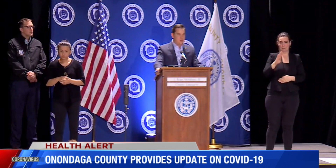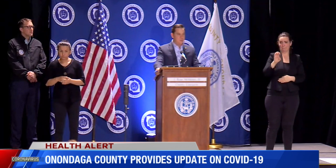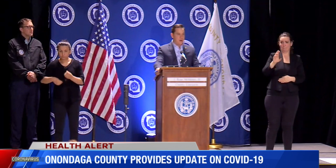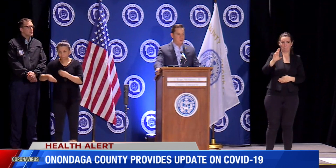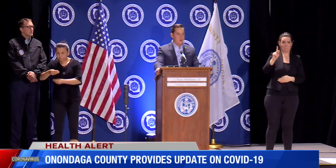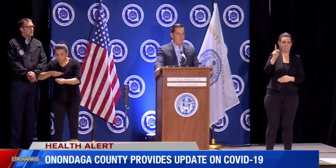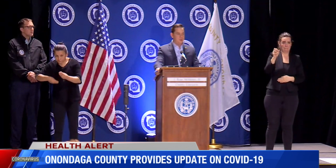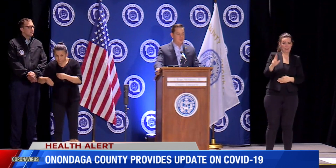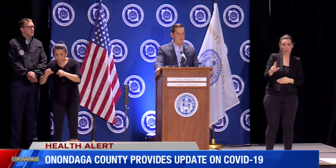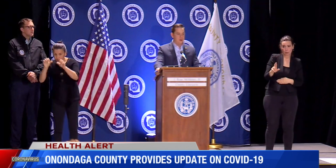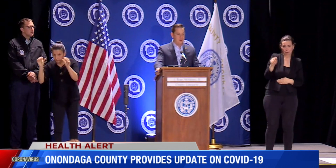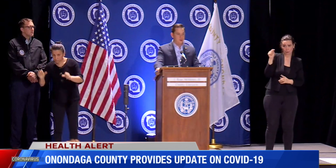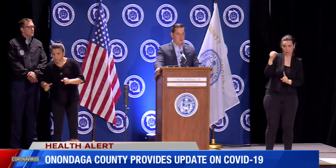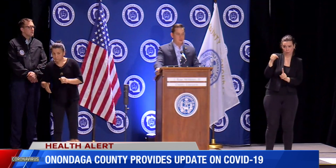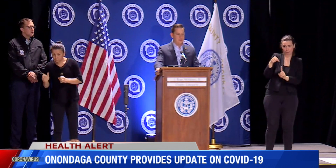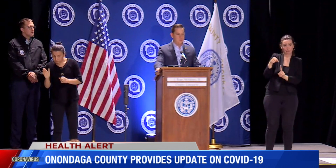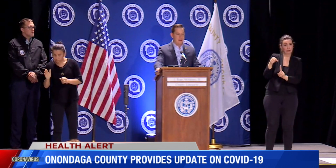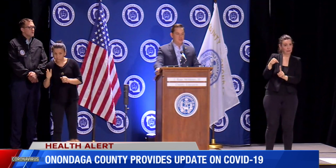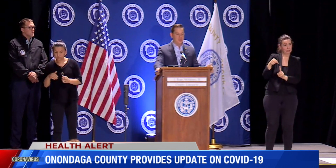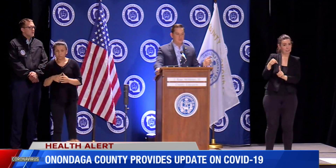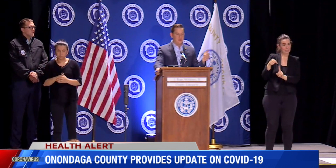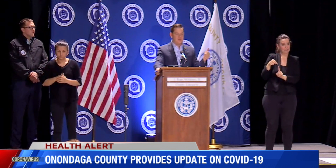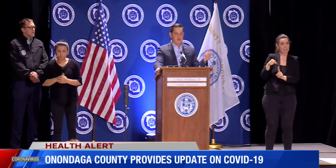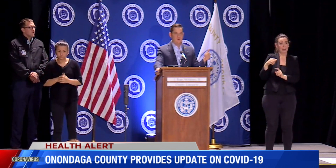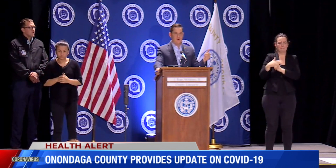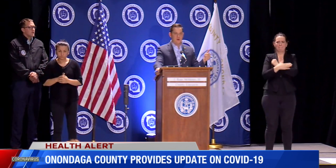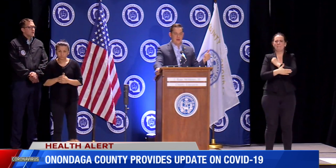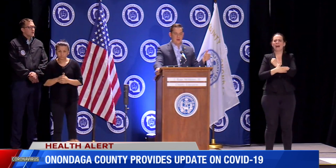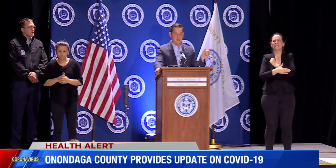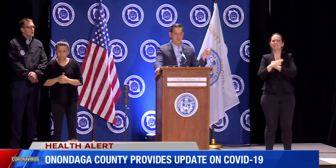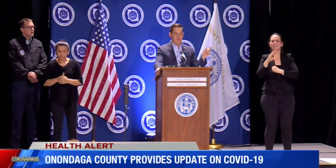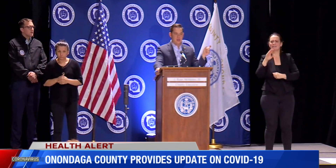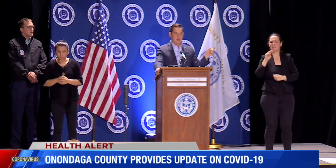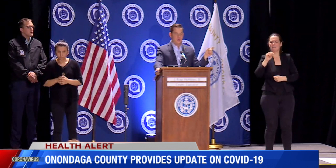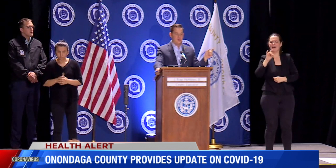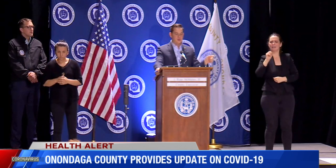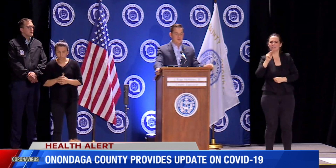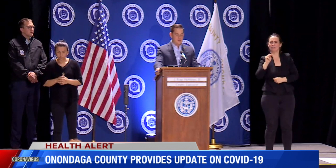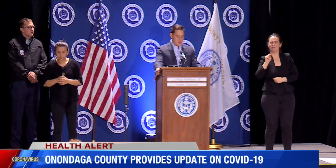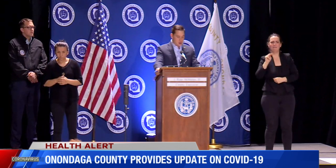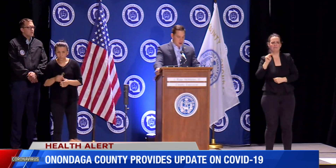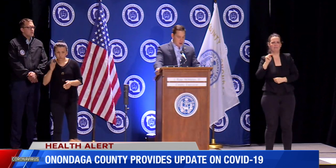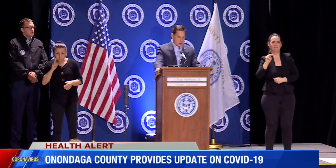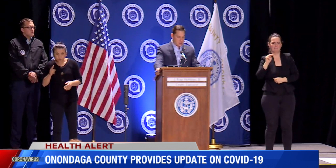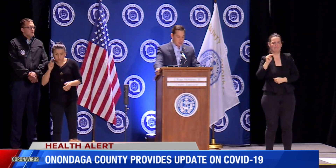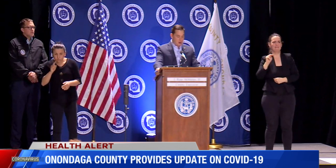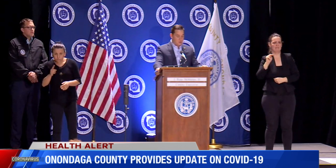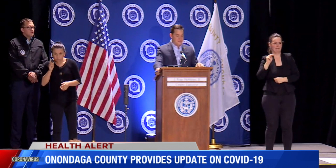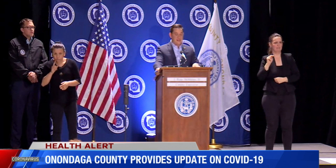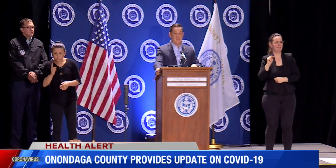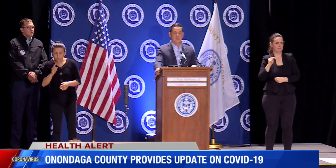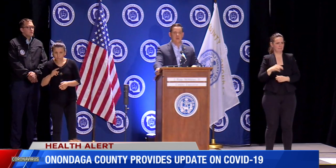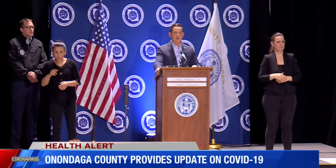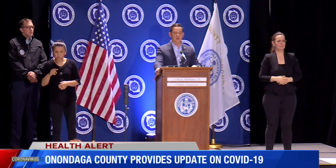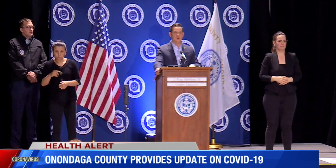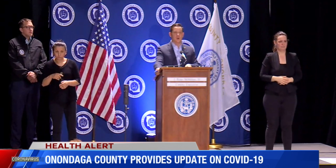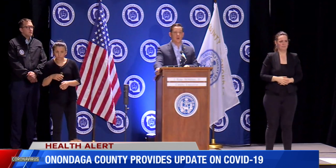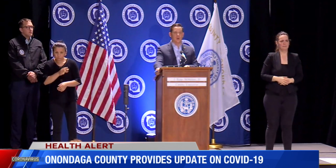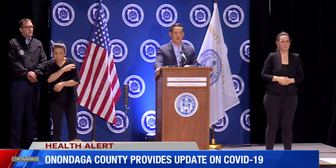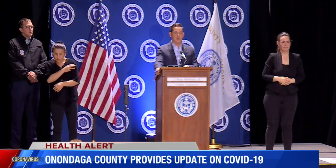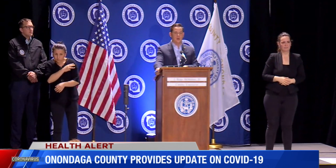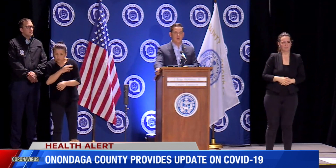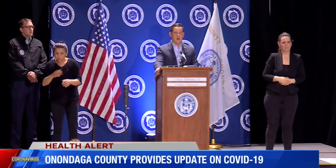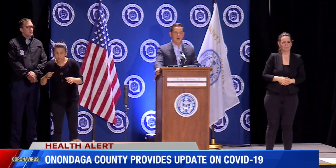We talked about, I believe, the metric via cell phone data. Each day it grades us. I would say the good